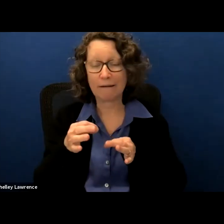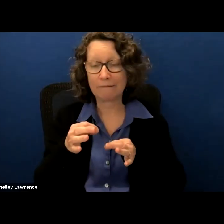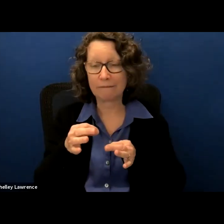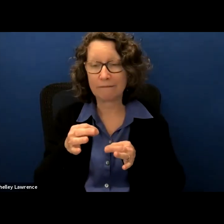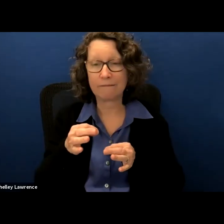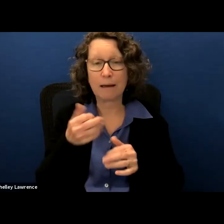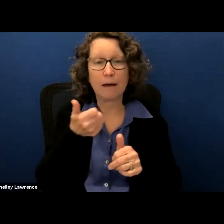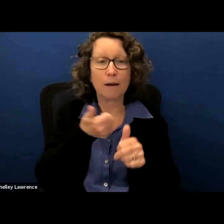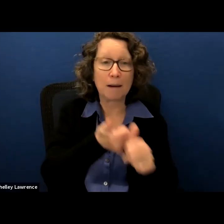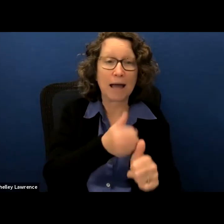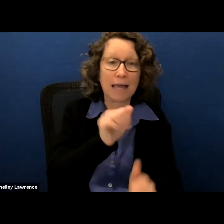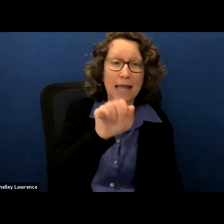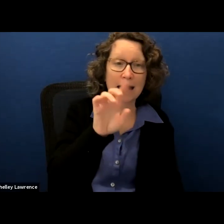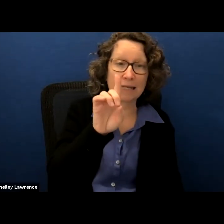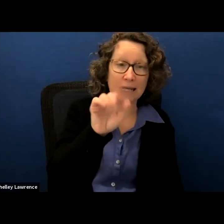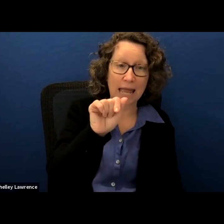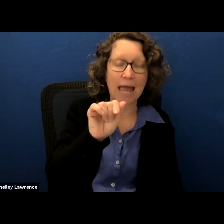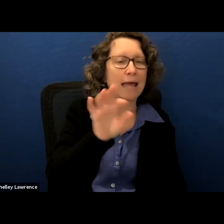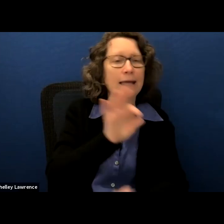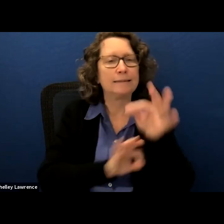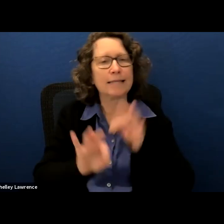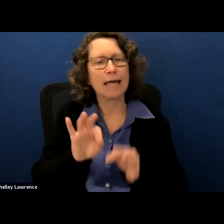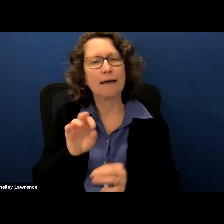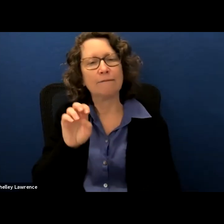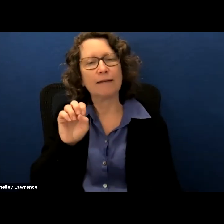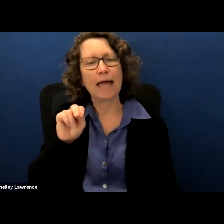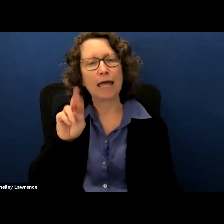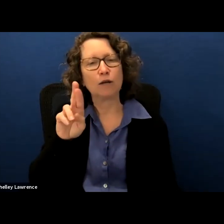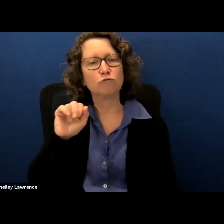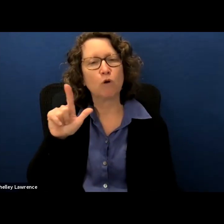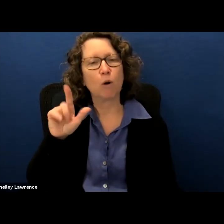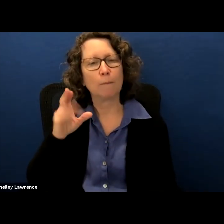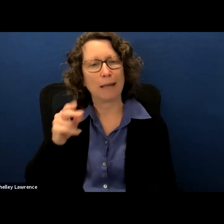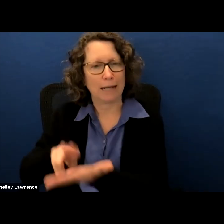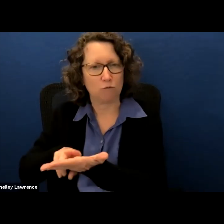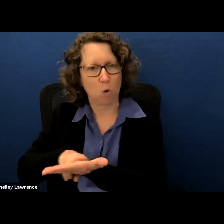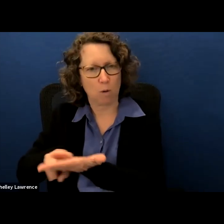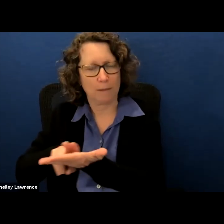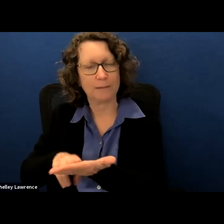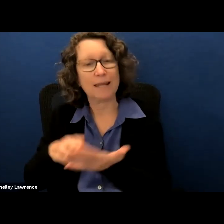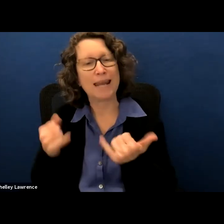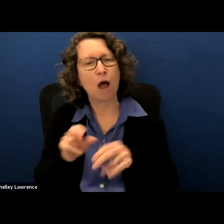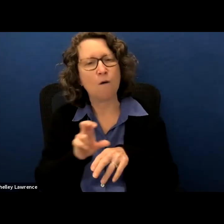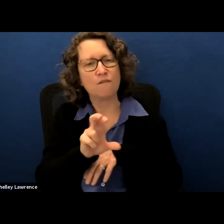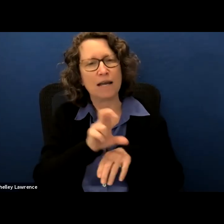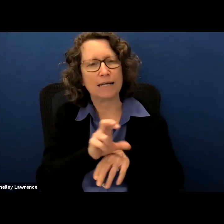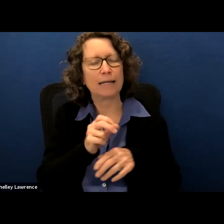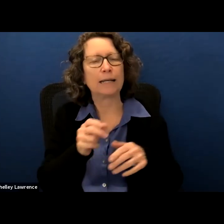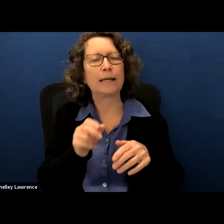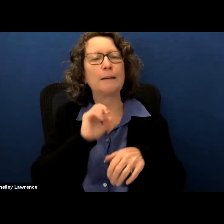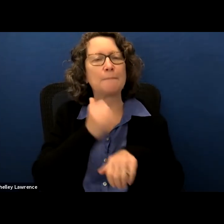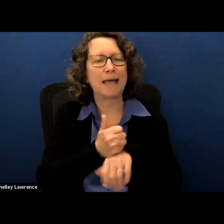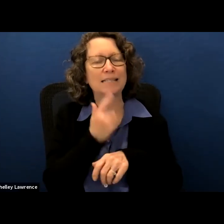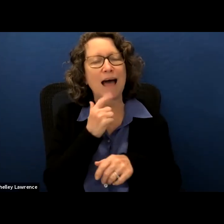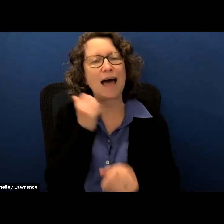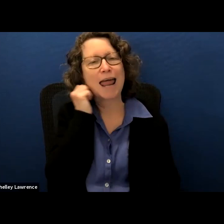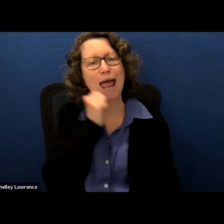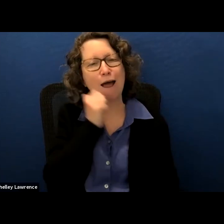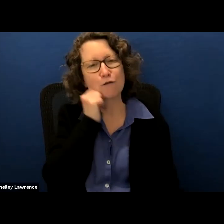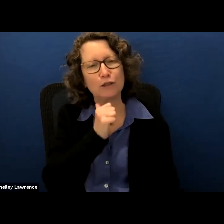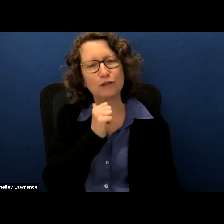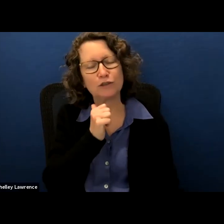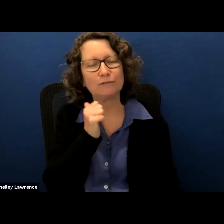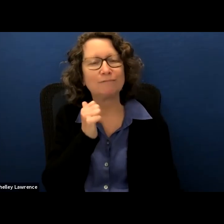by ADA to be by enrollment. So right now, the way that funding is allocated is based on your average daily